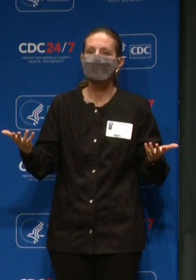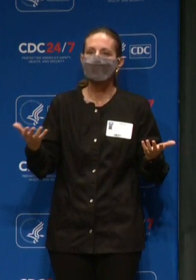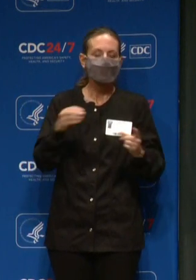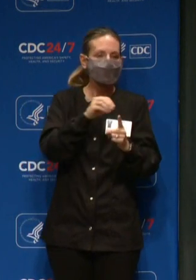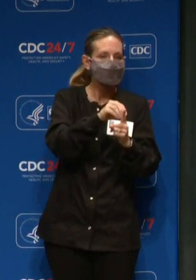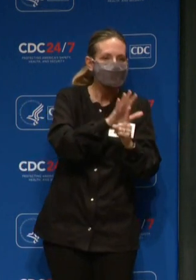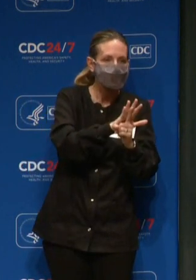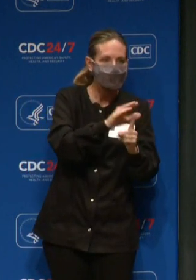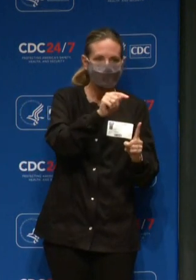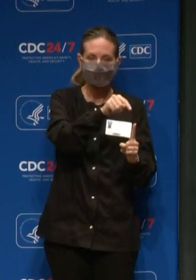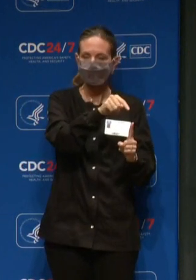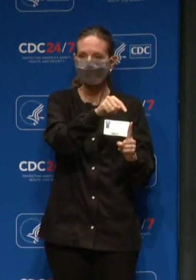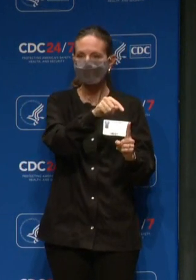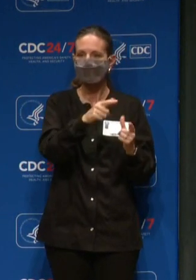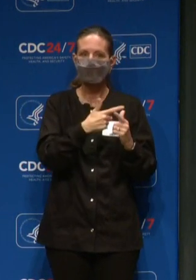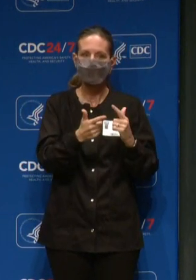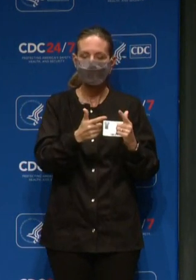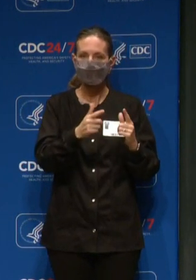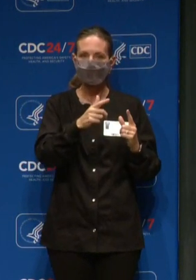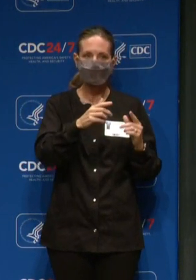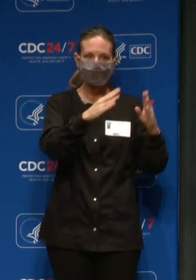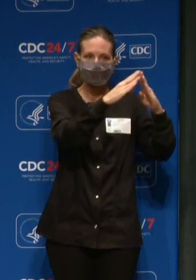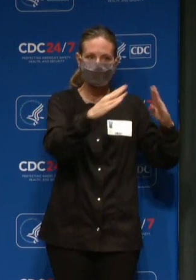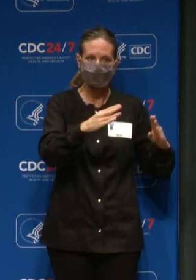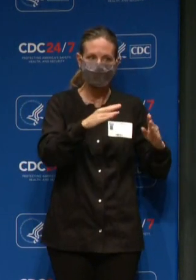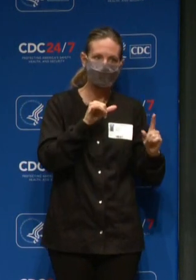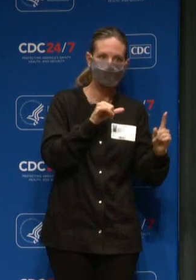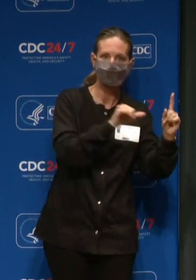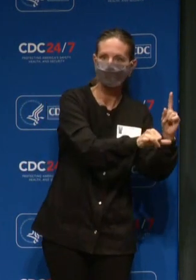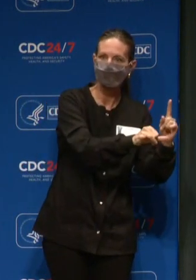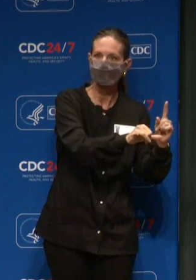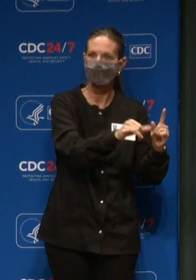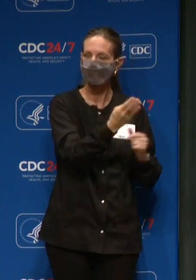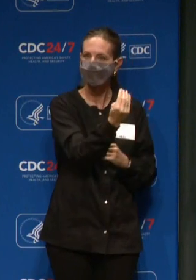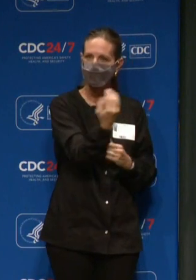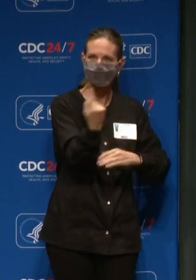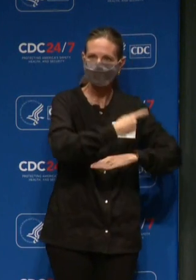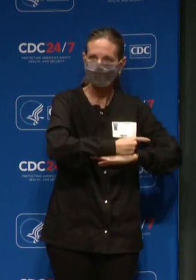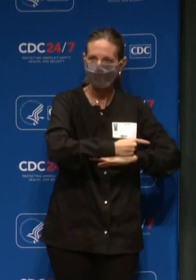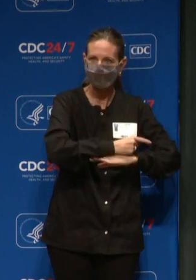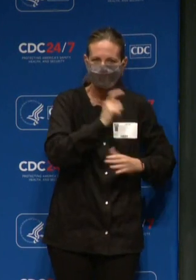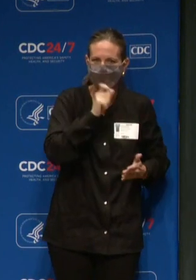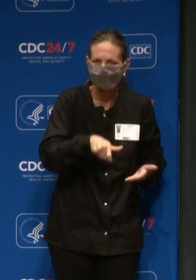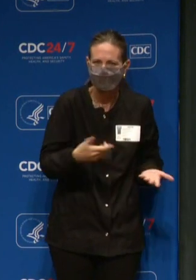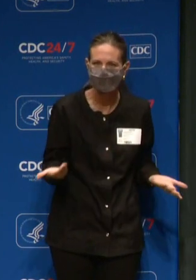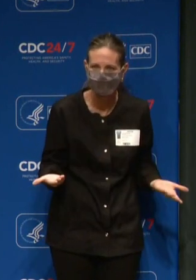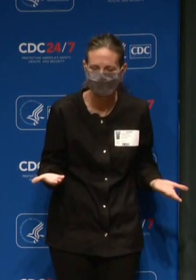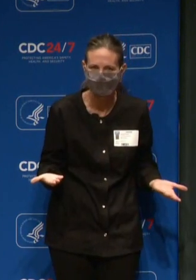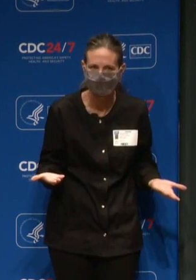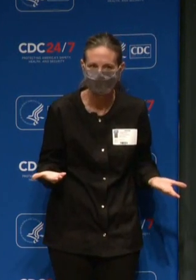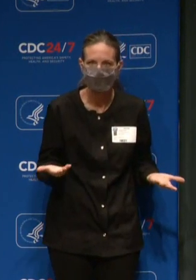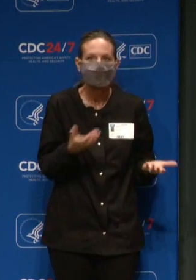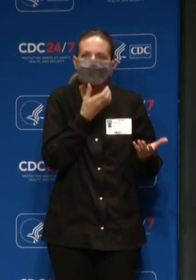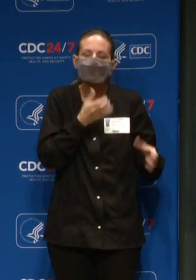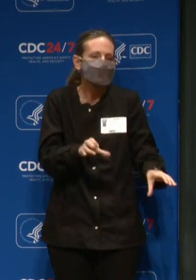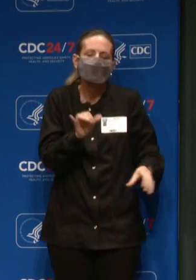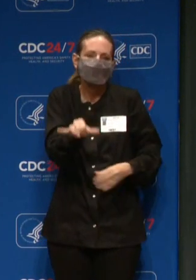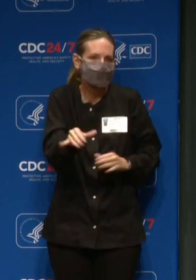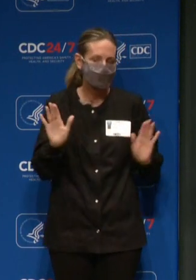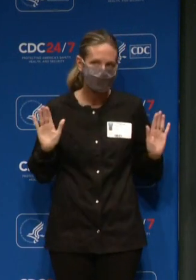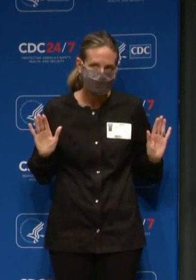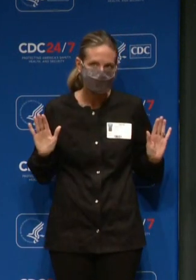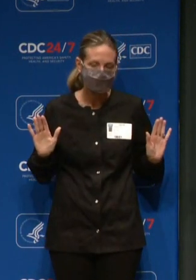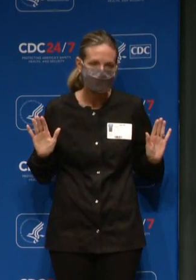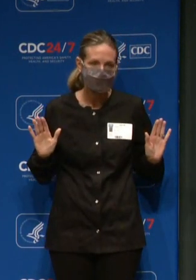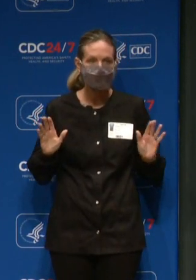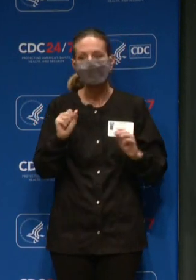for, 14 days unnecessarily. So we are working hard to see if there's data now